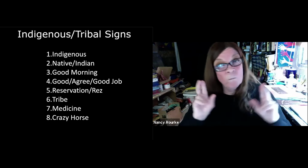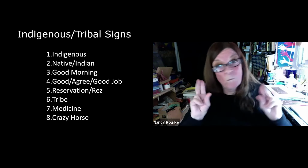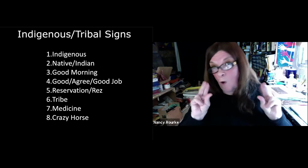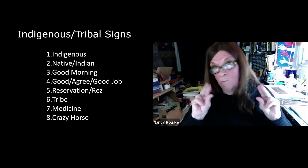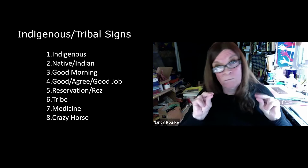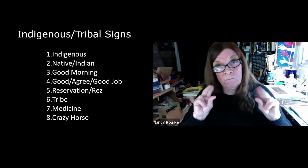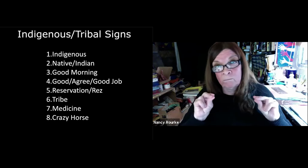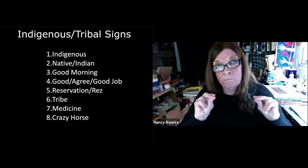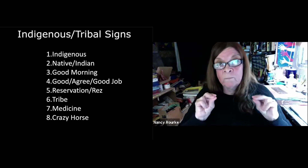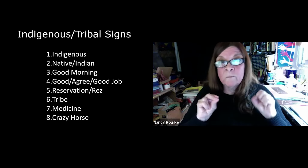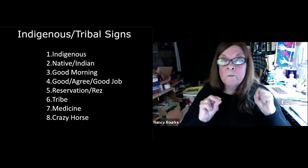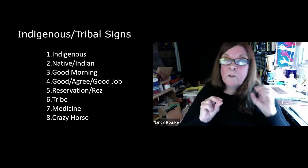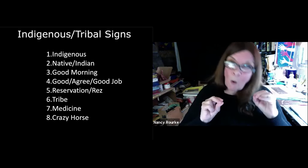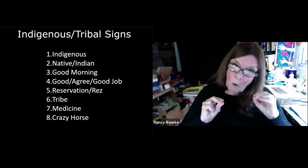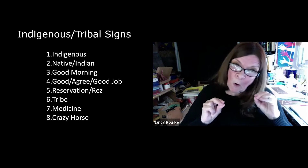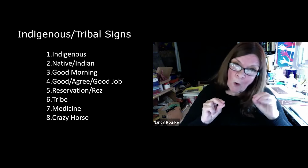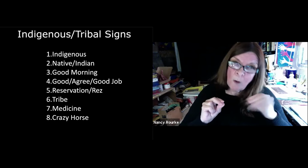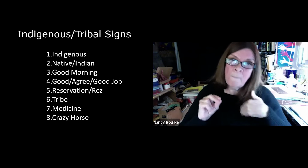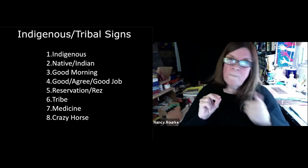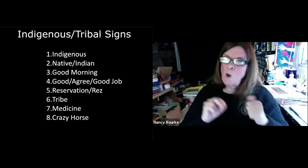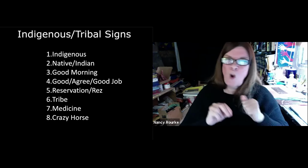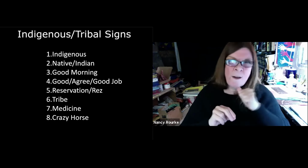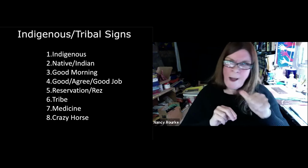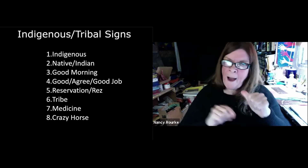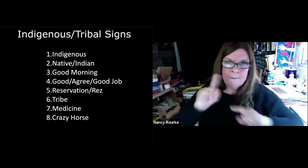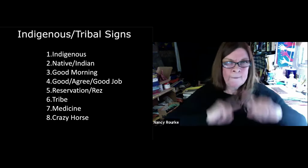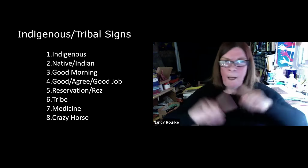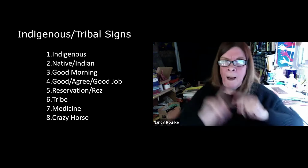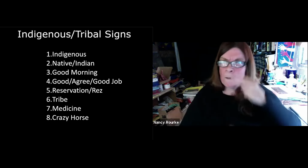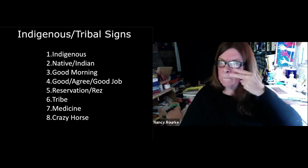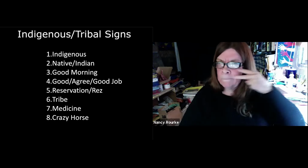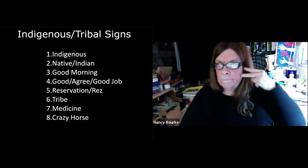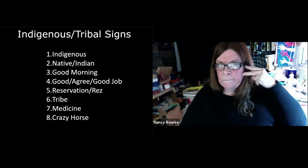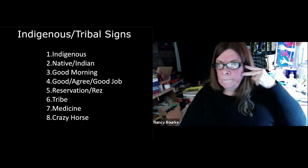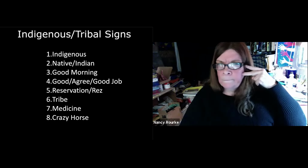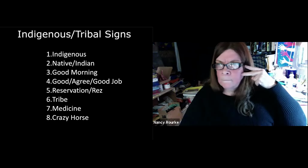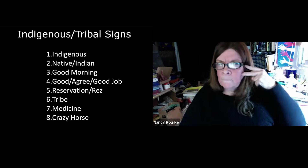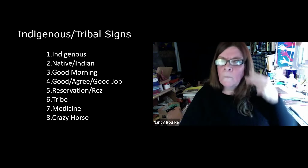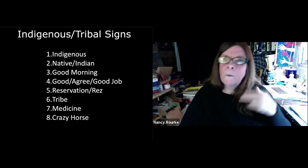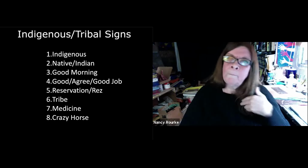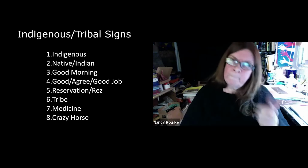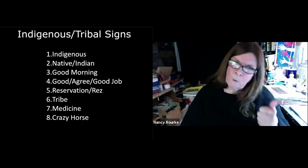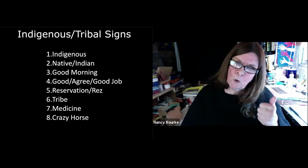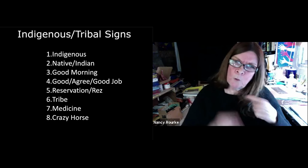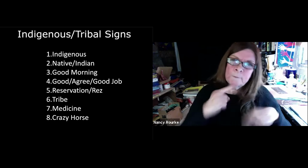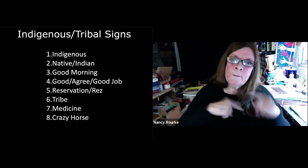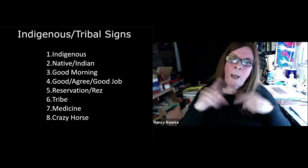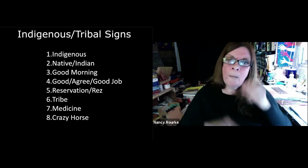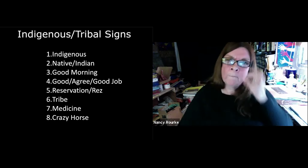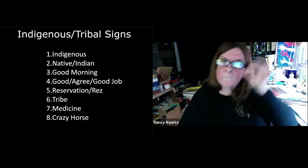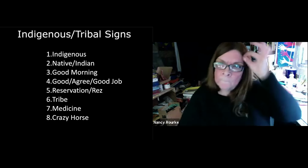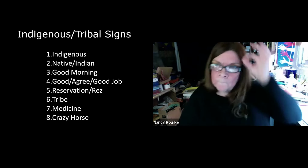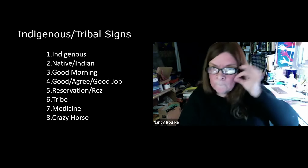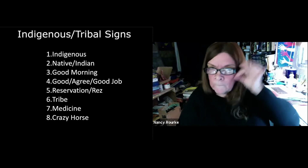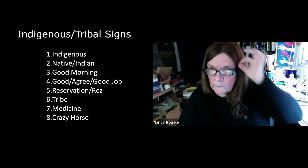tribes do have face paint, and some don't. So, there's a preference not to sign this water